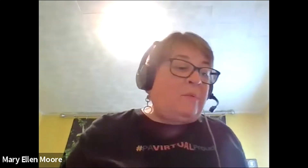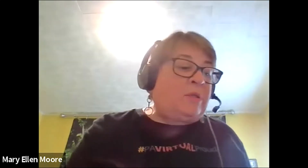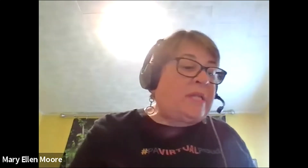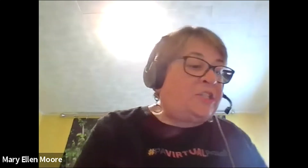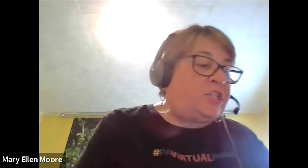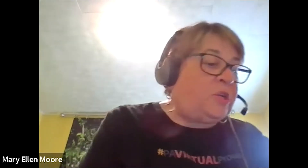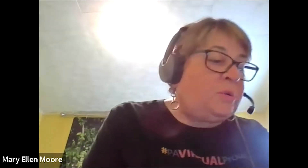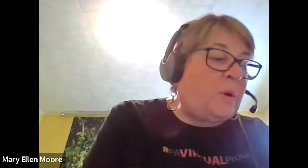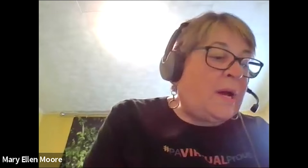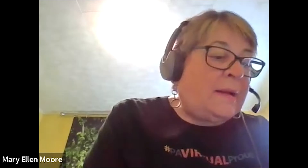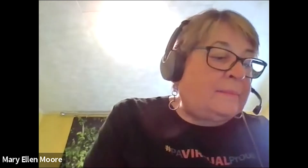will let you